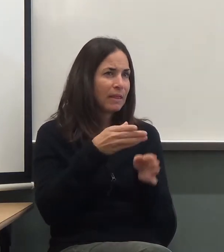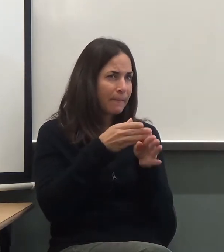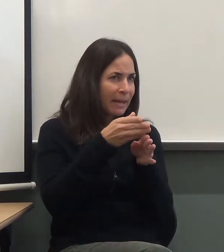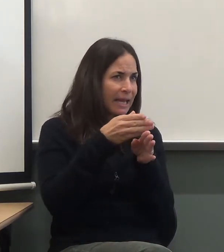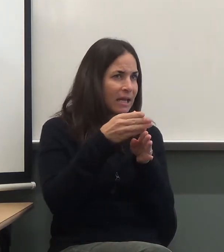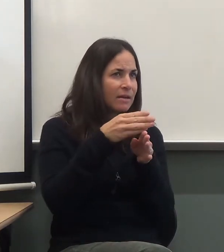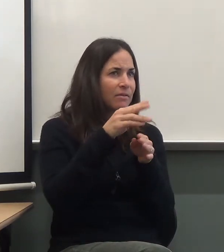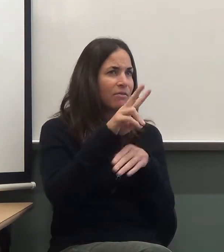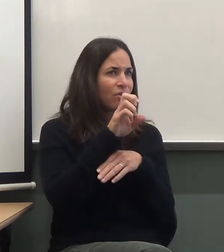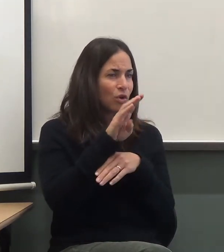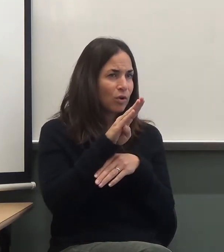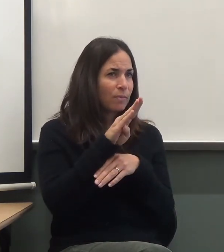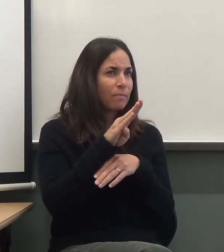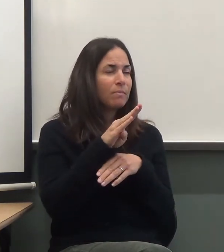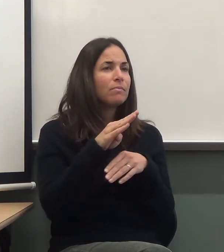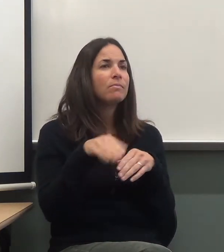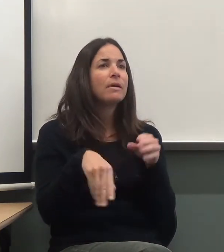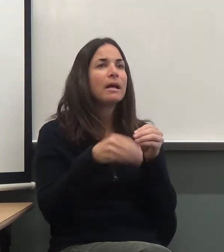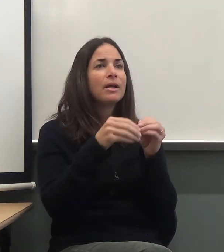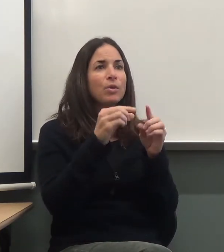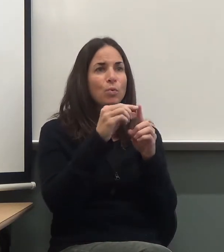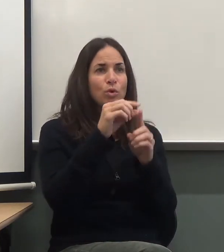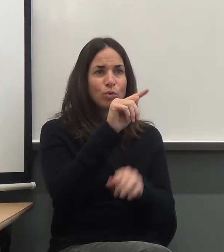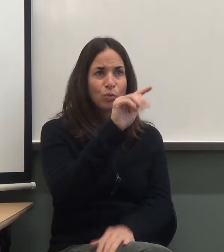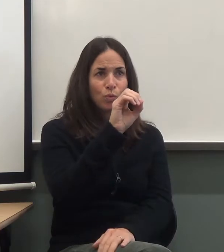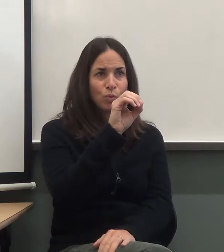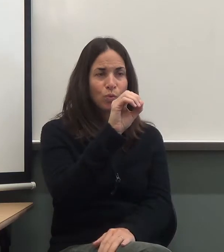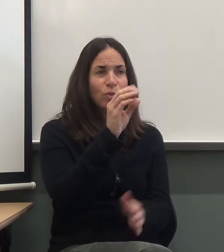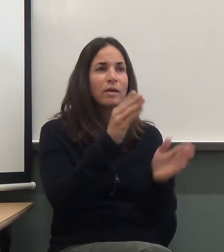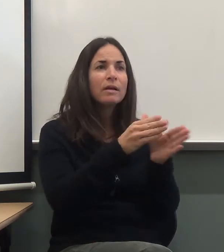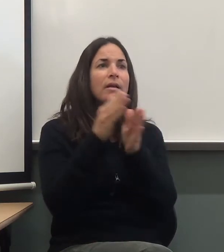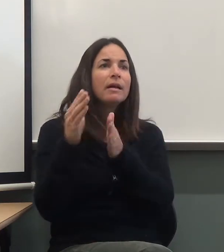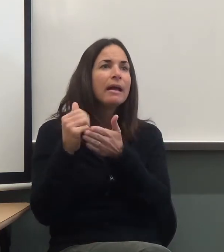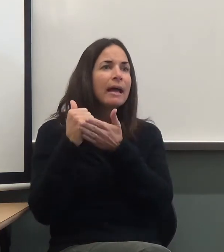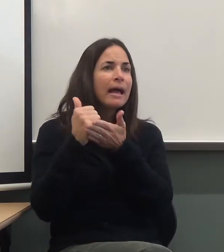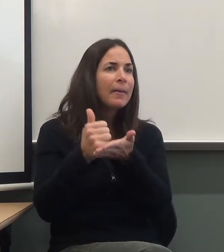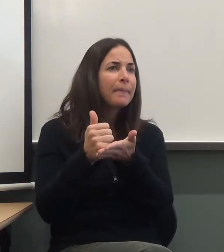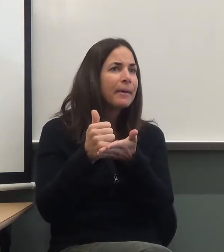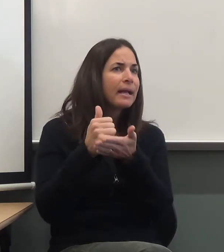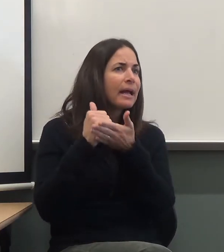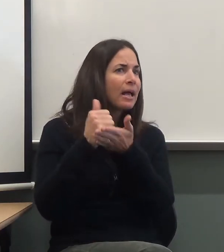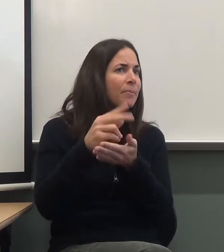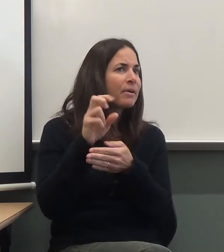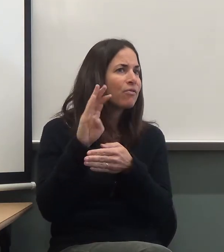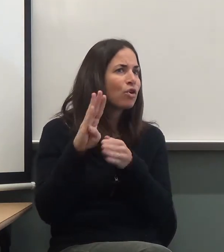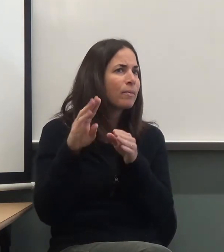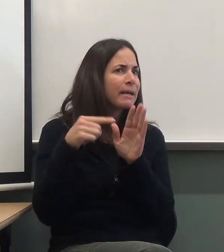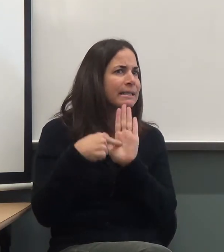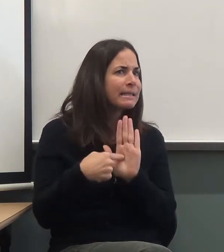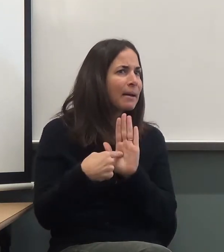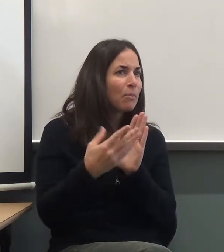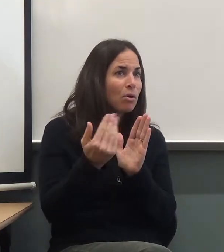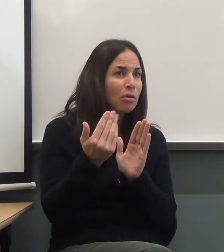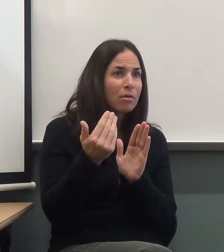and the word to. What about helping verb? I need an example of a helping verb in its infinitive